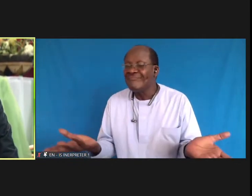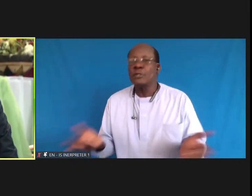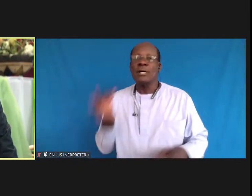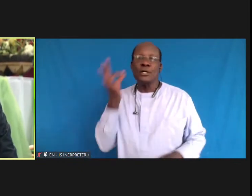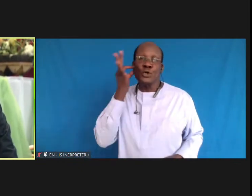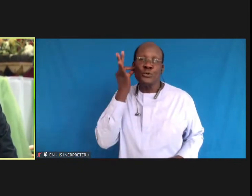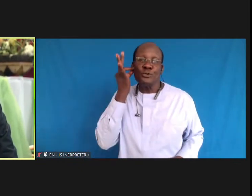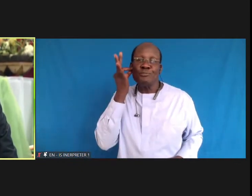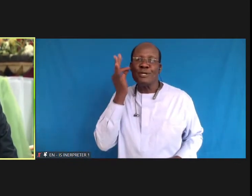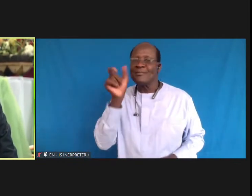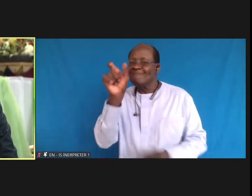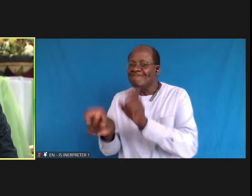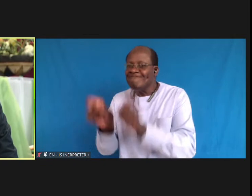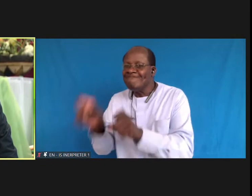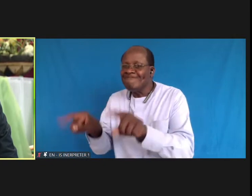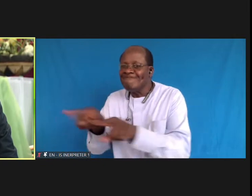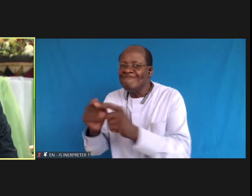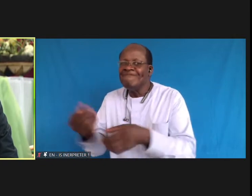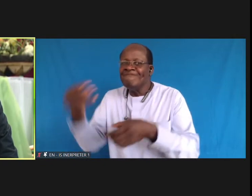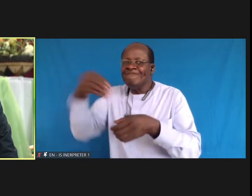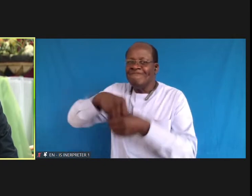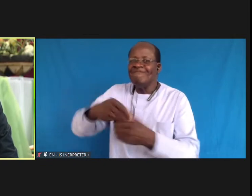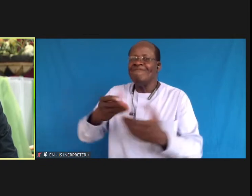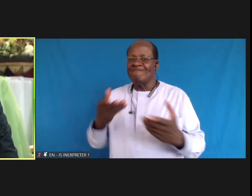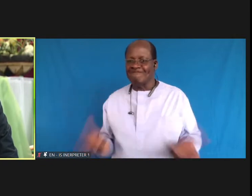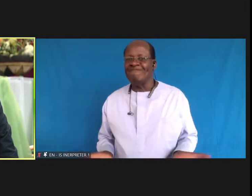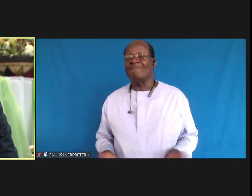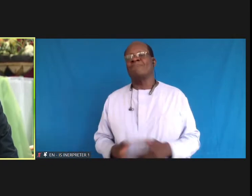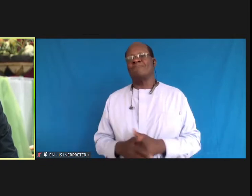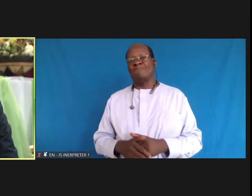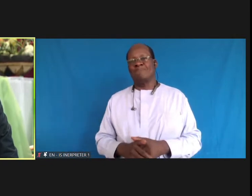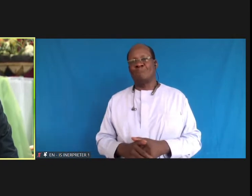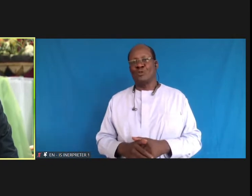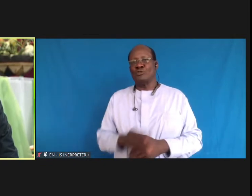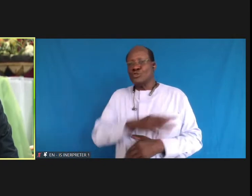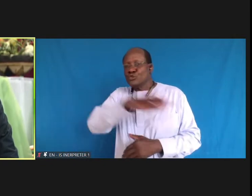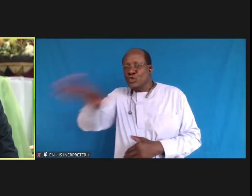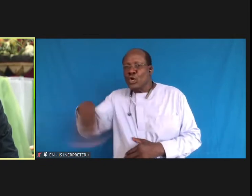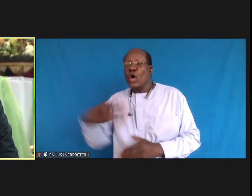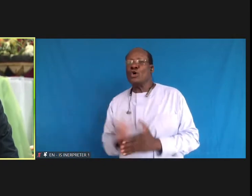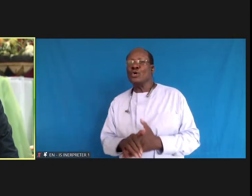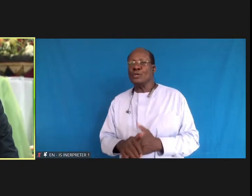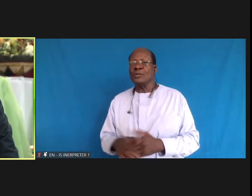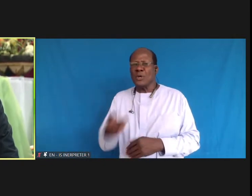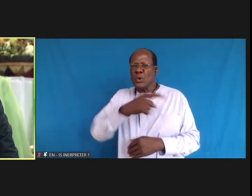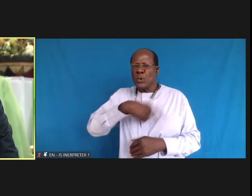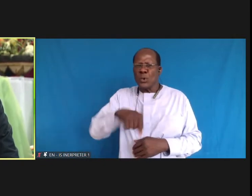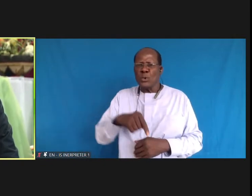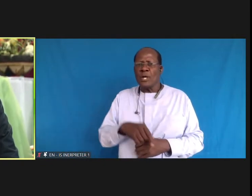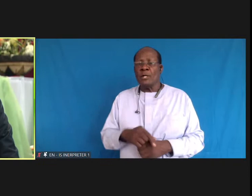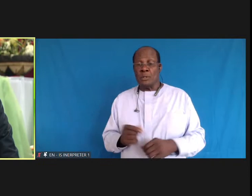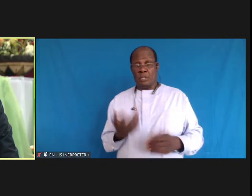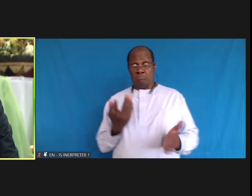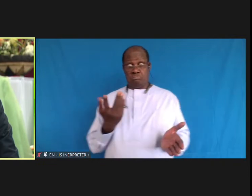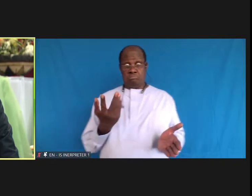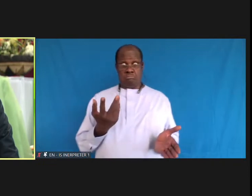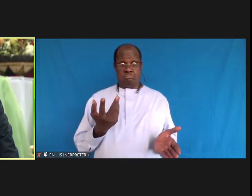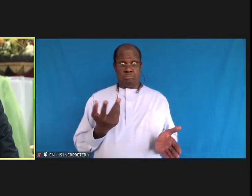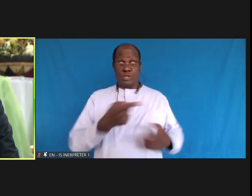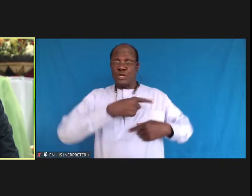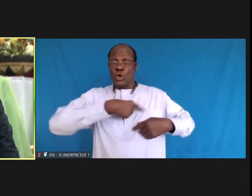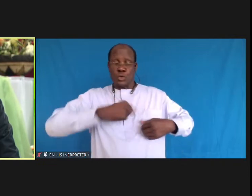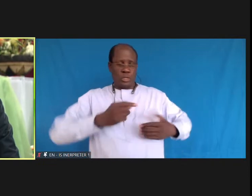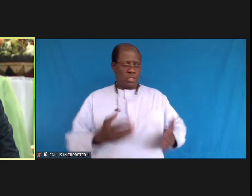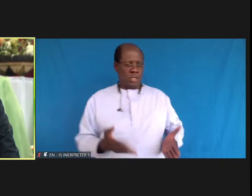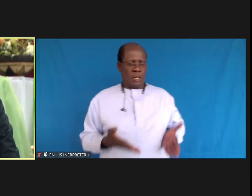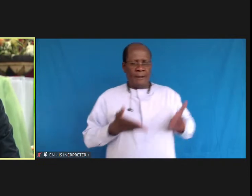a continent where we have more than 60% composed of youth, we need to give attention, which means that the supply demand that come